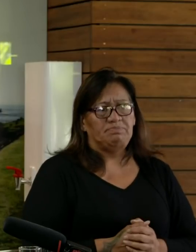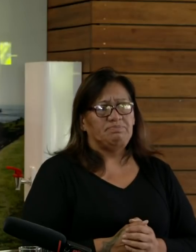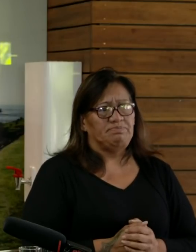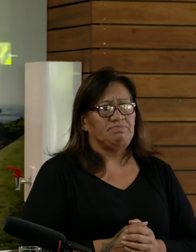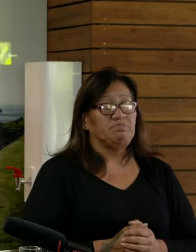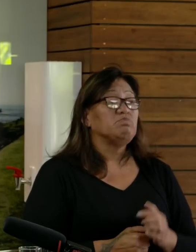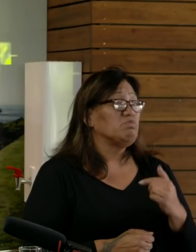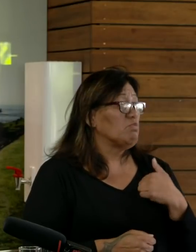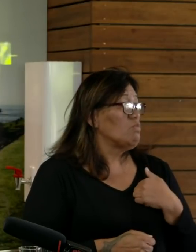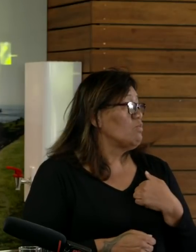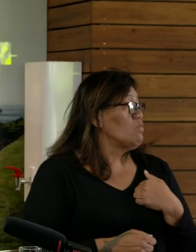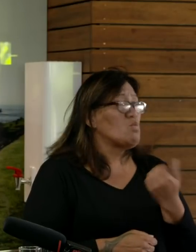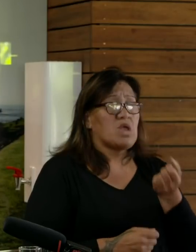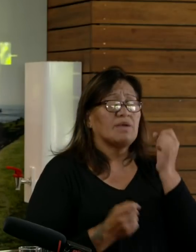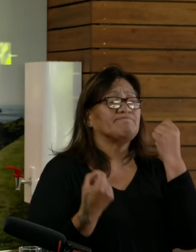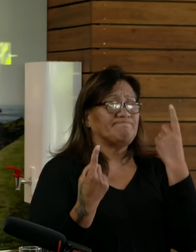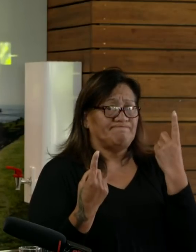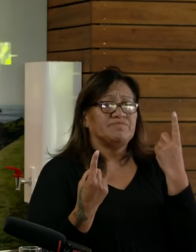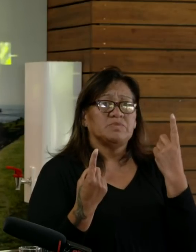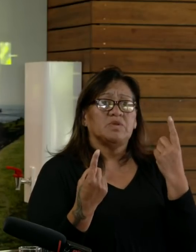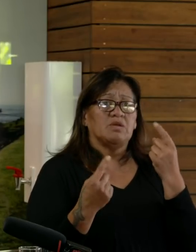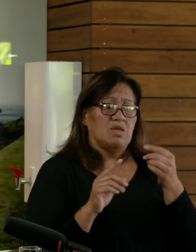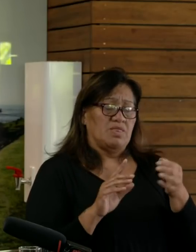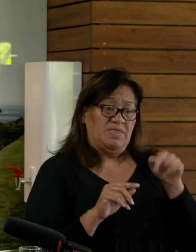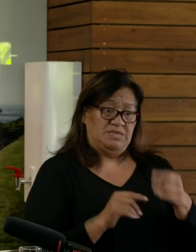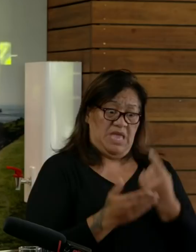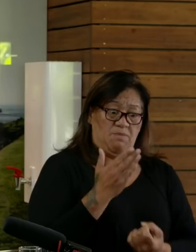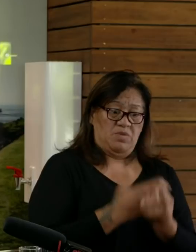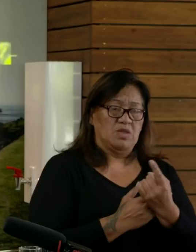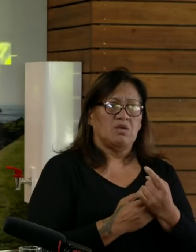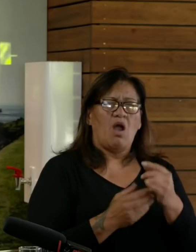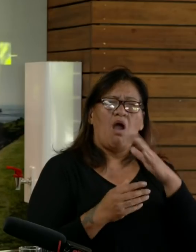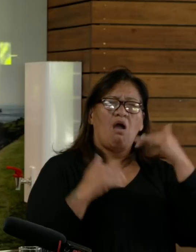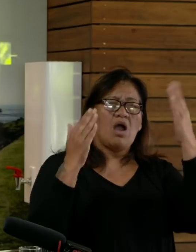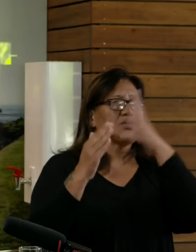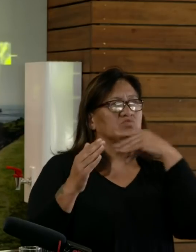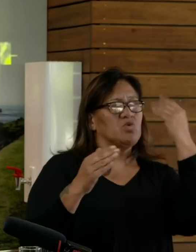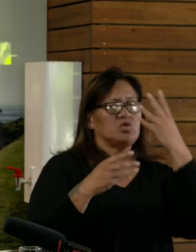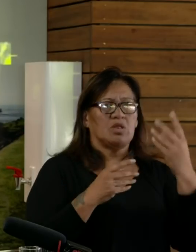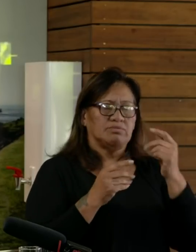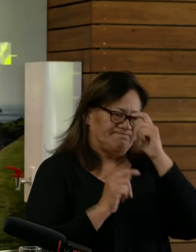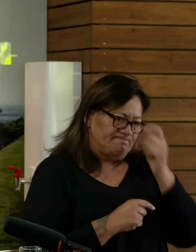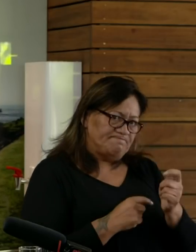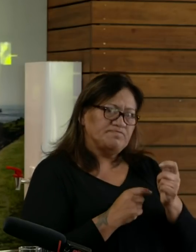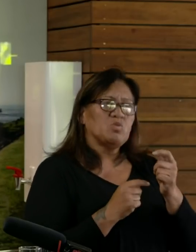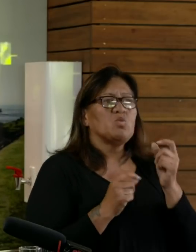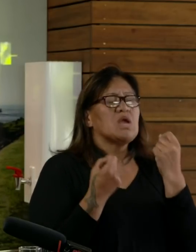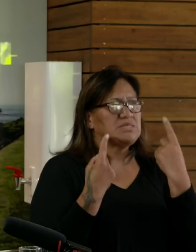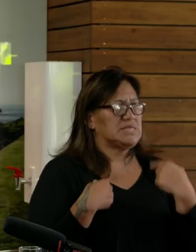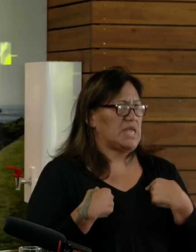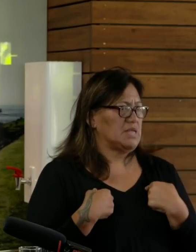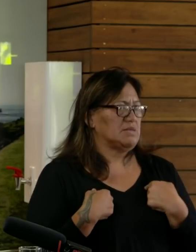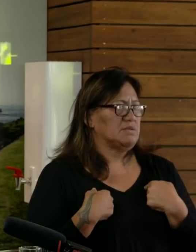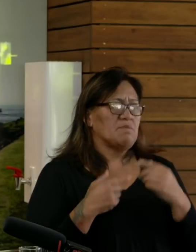We acknowledge the spiritual and cultural significance of this event and the imperative to at